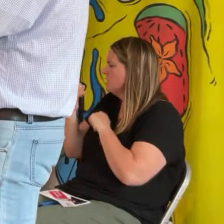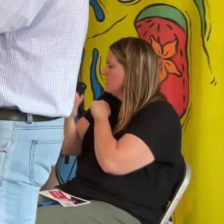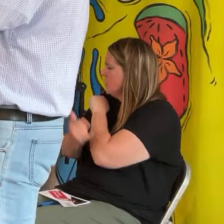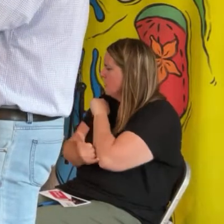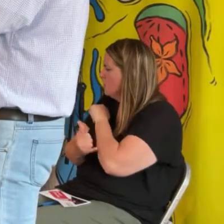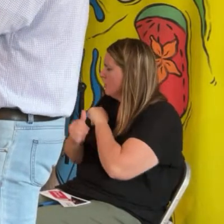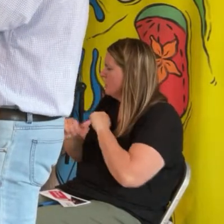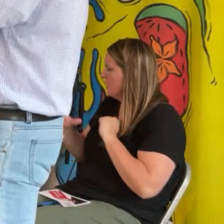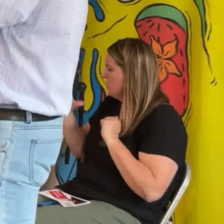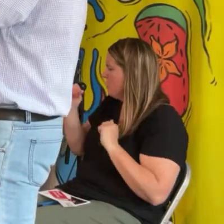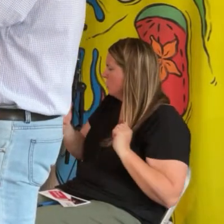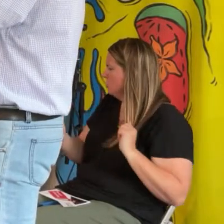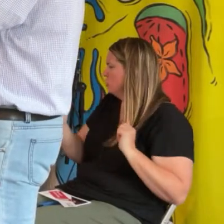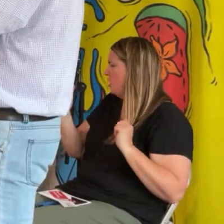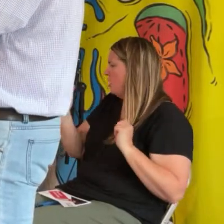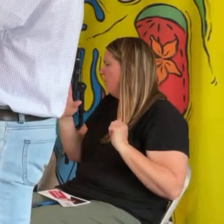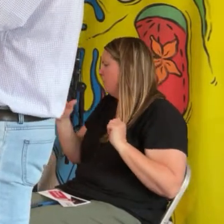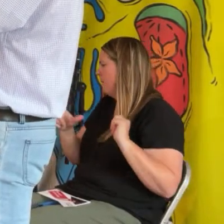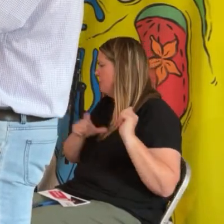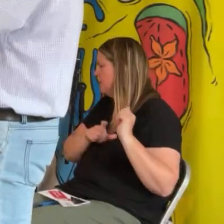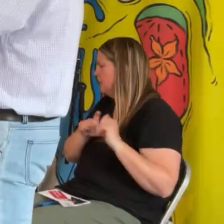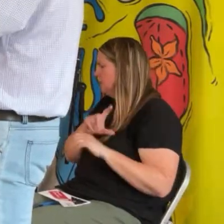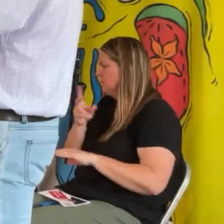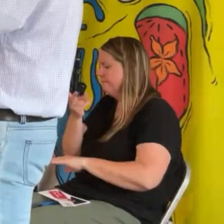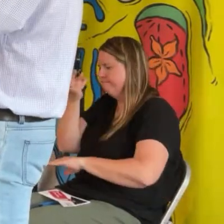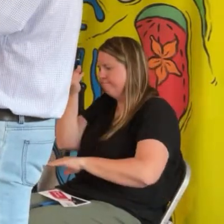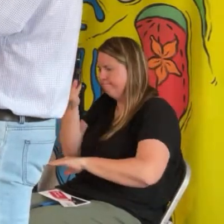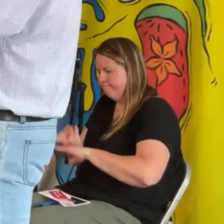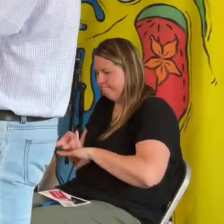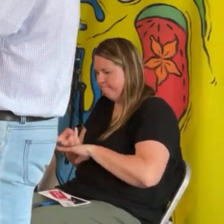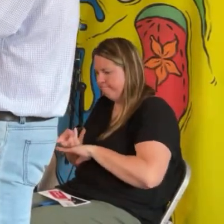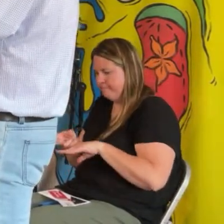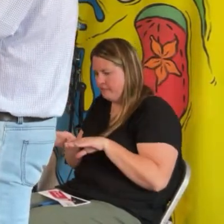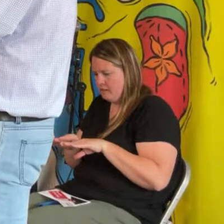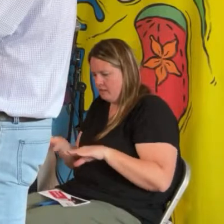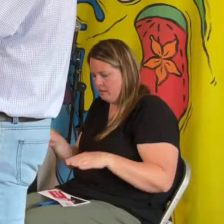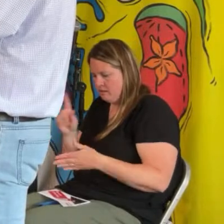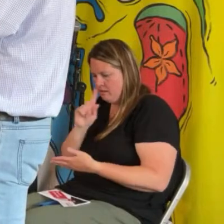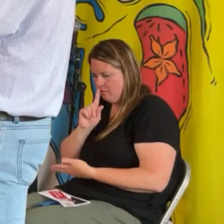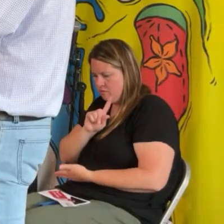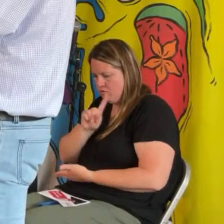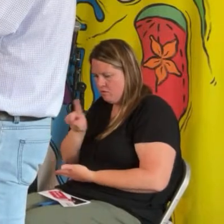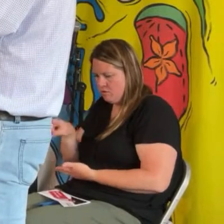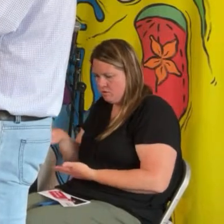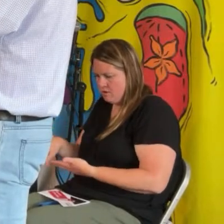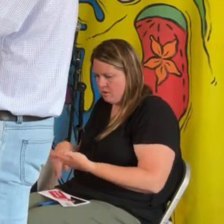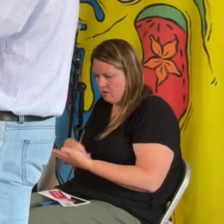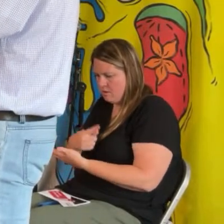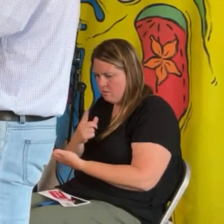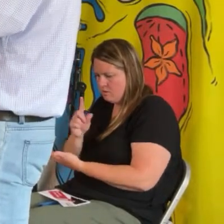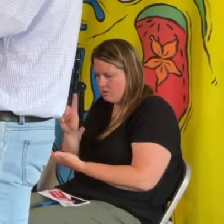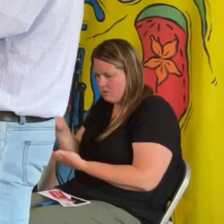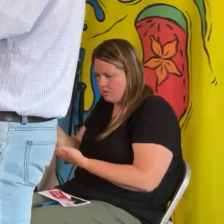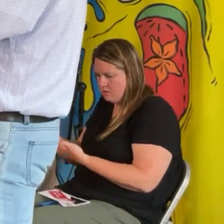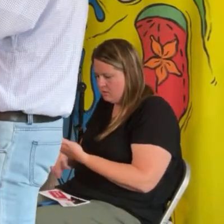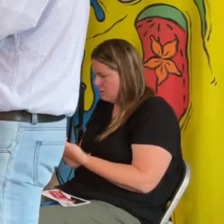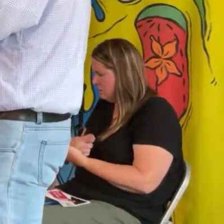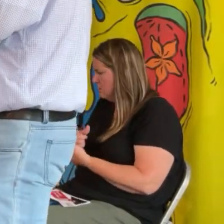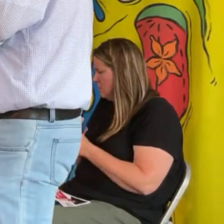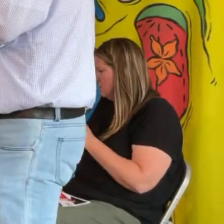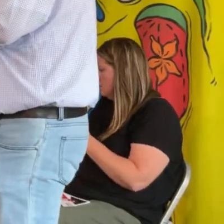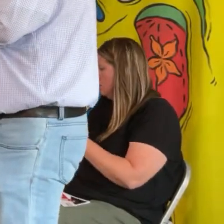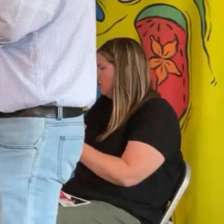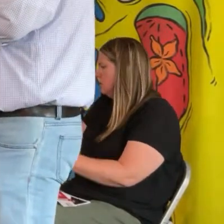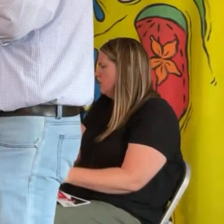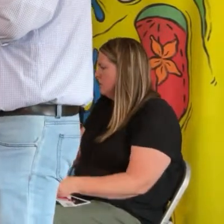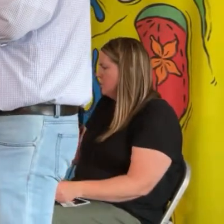a boy shot by police lies on a pavement. For ours,